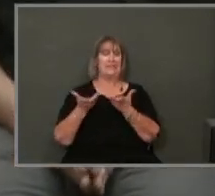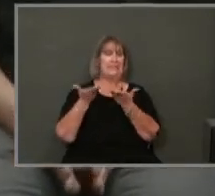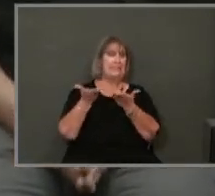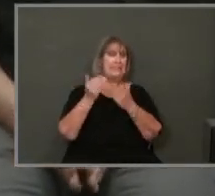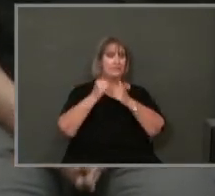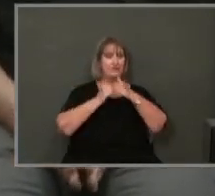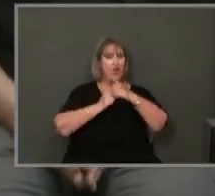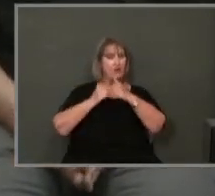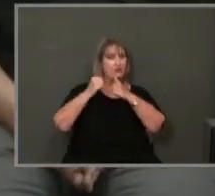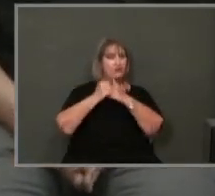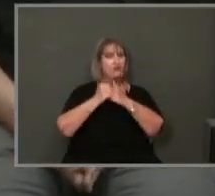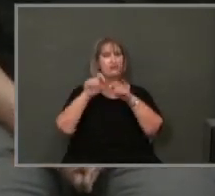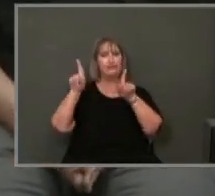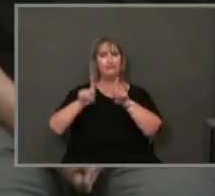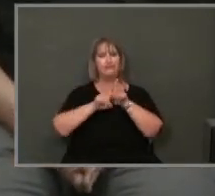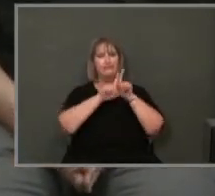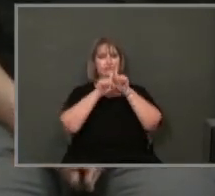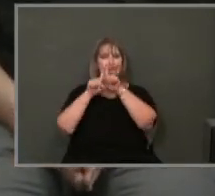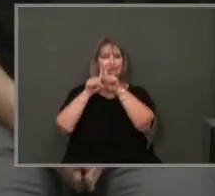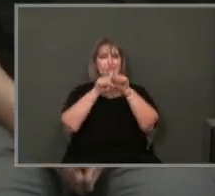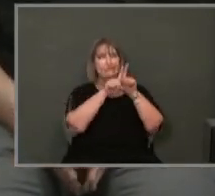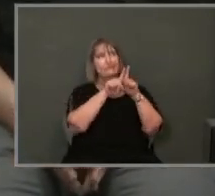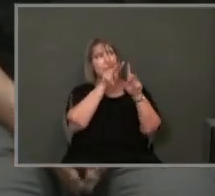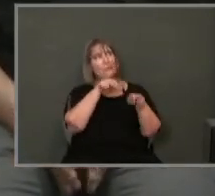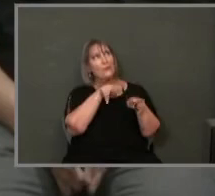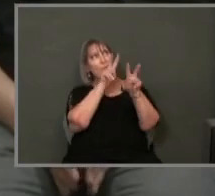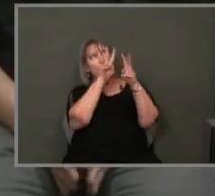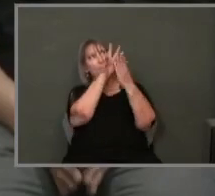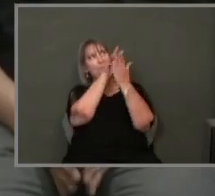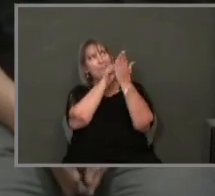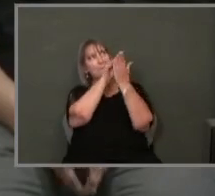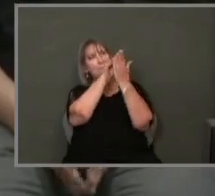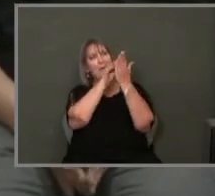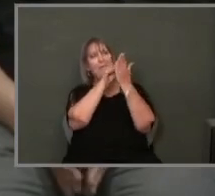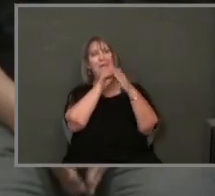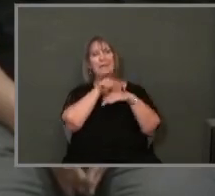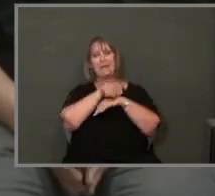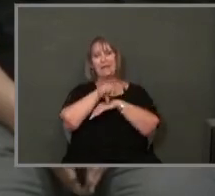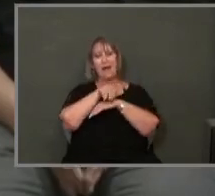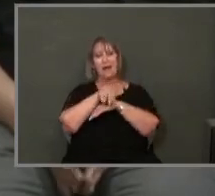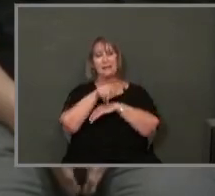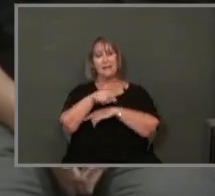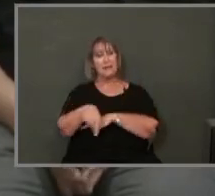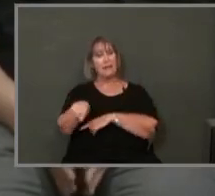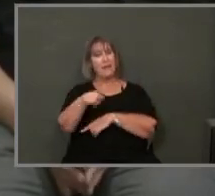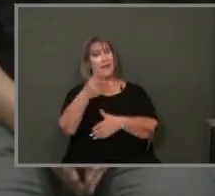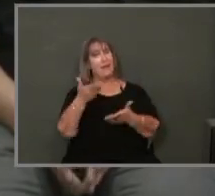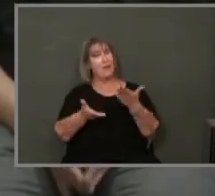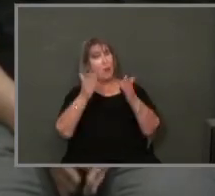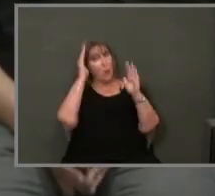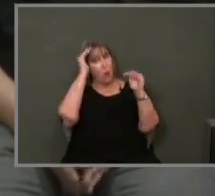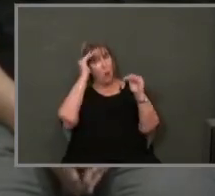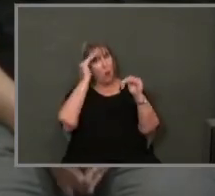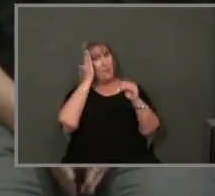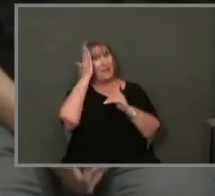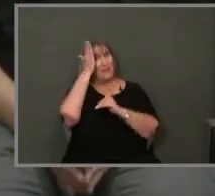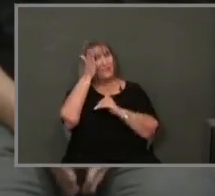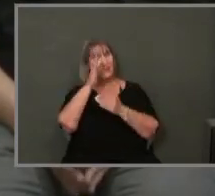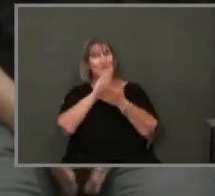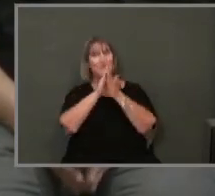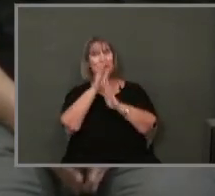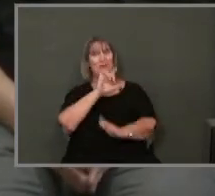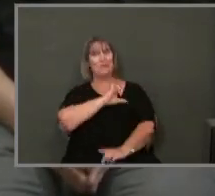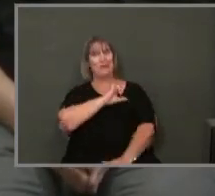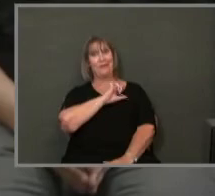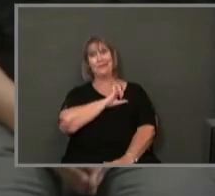and mentorship, but also to get those folks someday to become San Antonio police officers. So, Chief, do you want to talk a little bit about